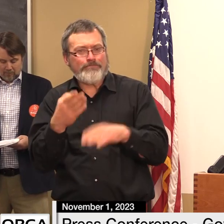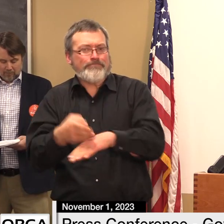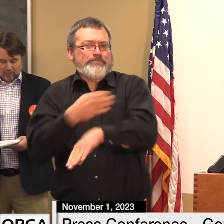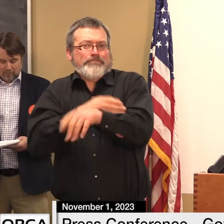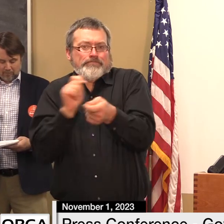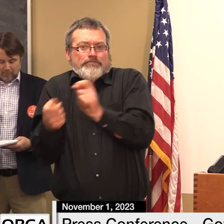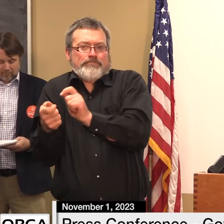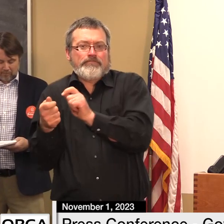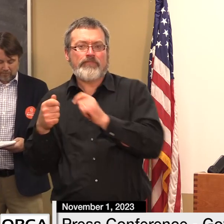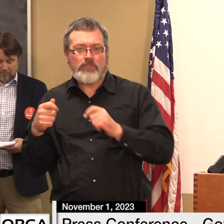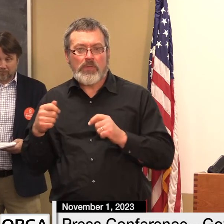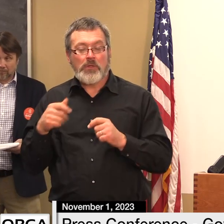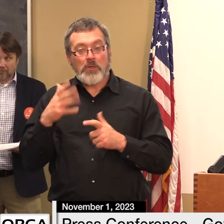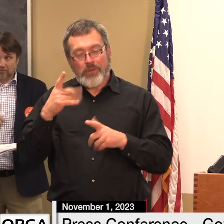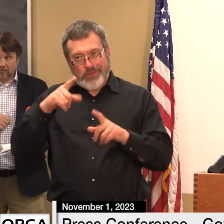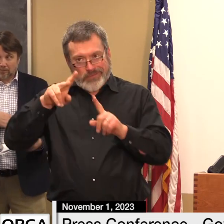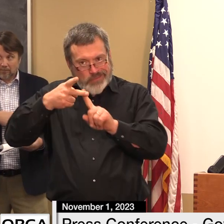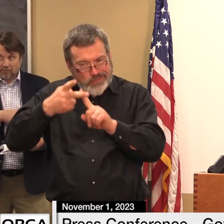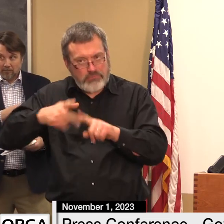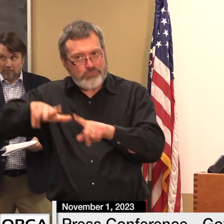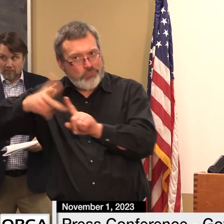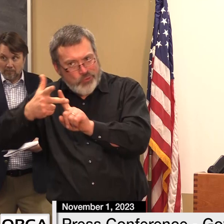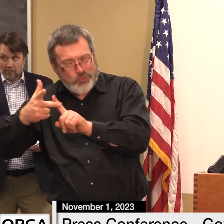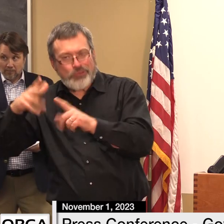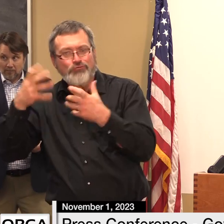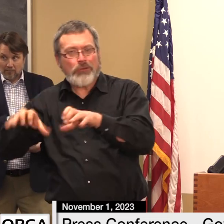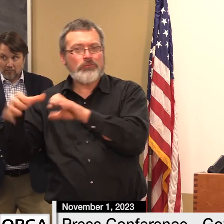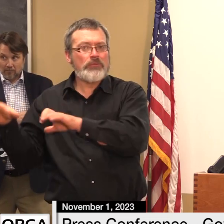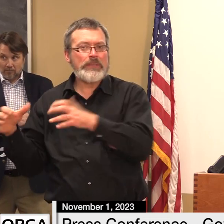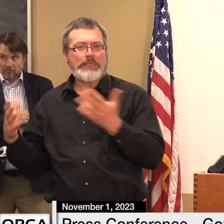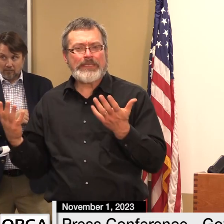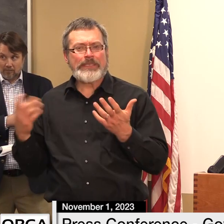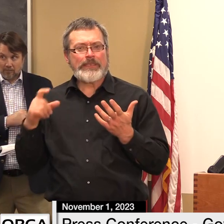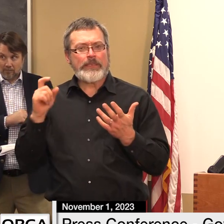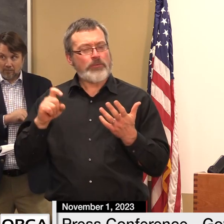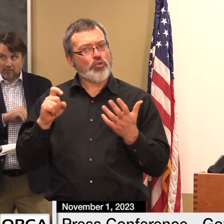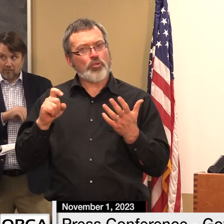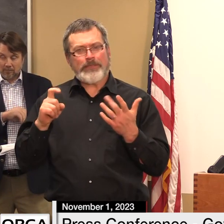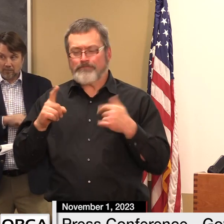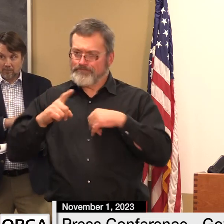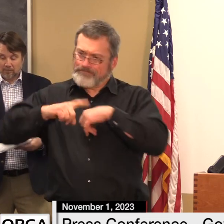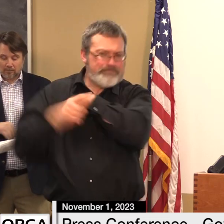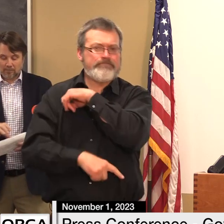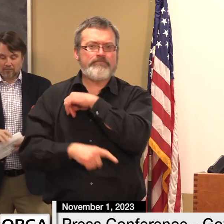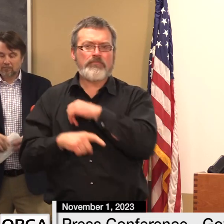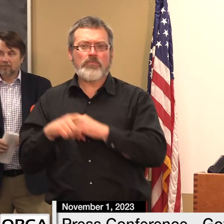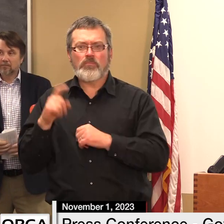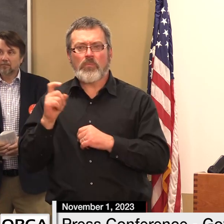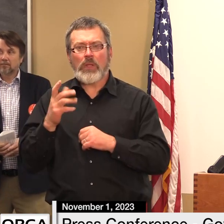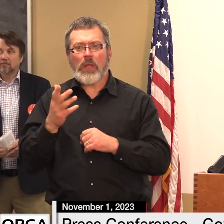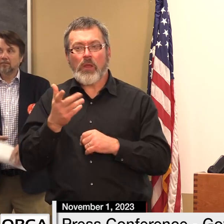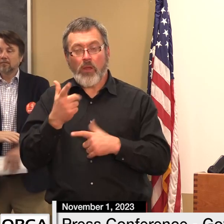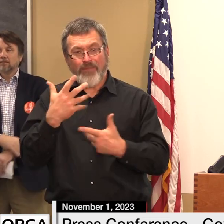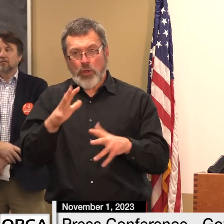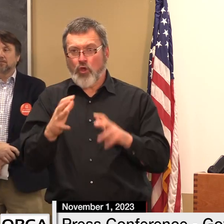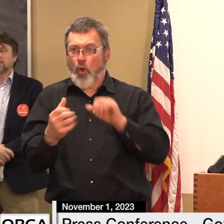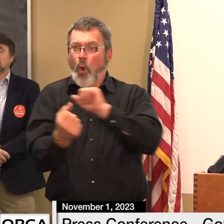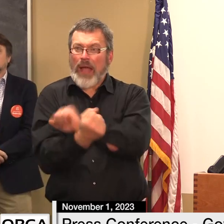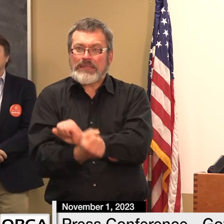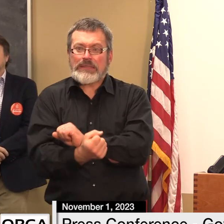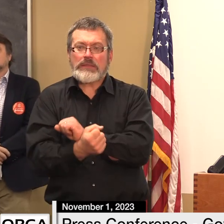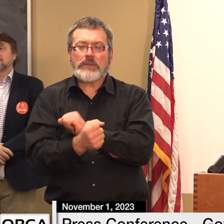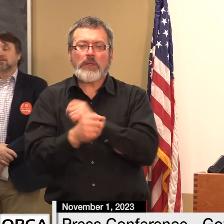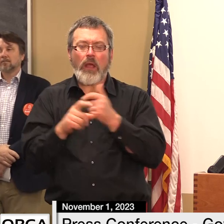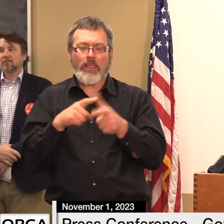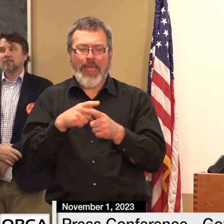think whether it's the administration or maybe the legislature needs to look at maybe cracking down more? Because a lot of these people that do end up getting arrested and become suspects are repeat